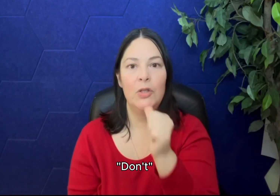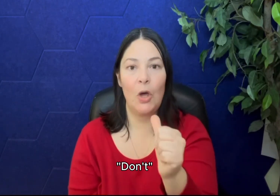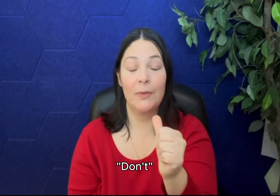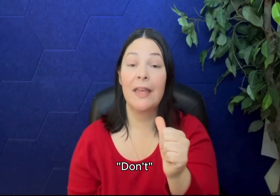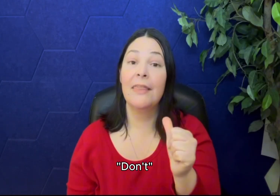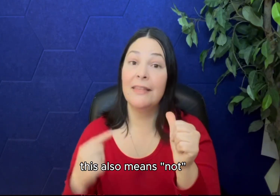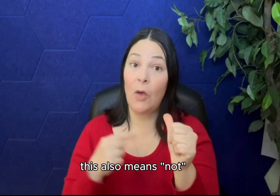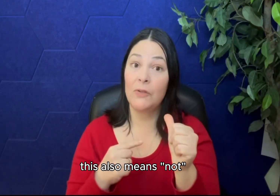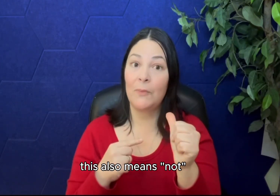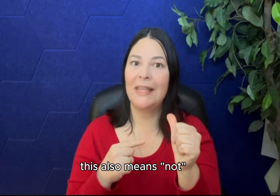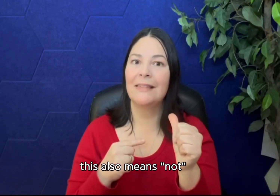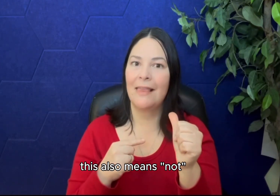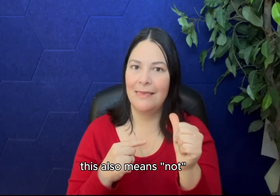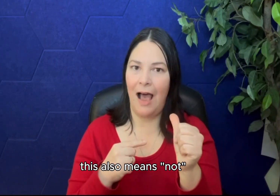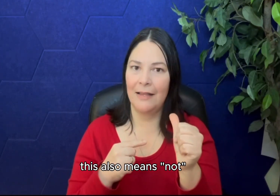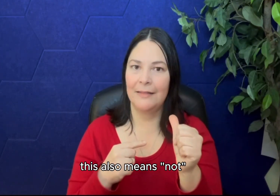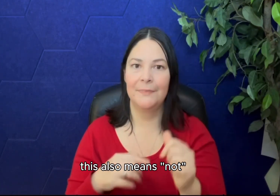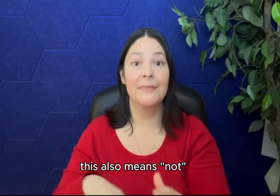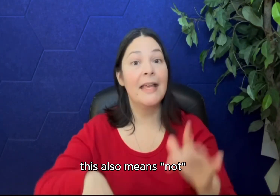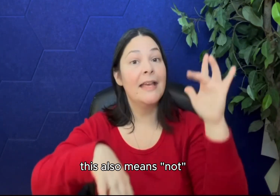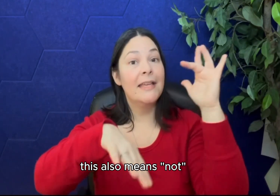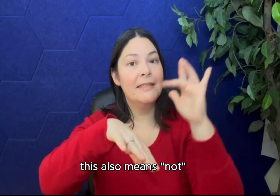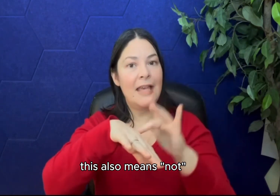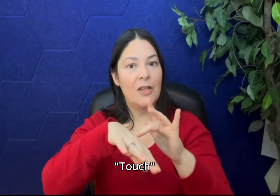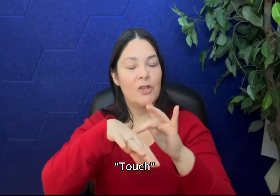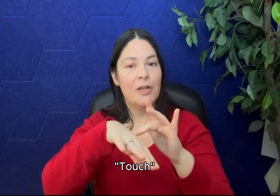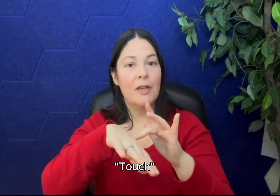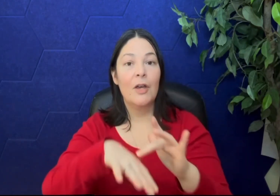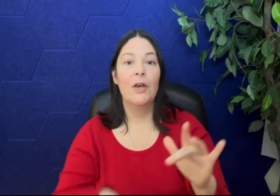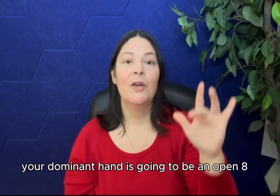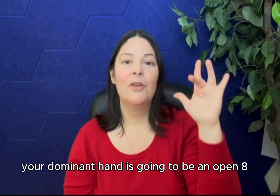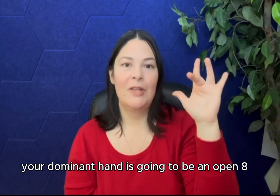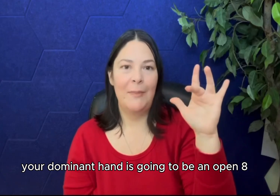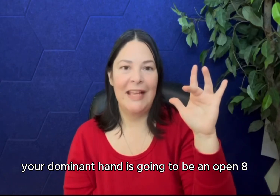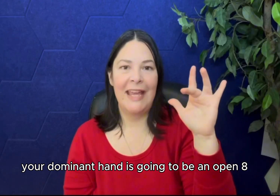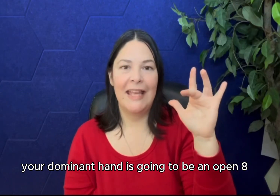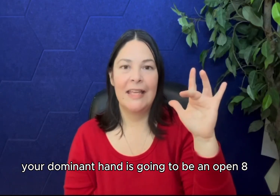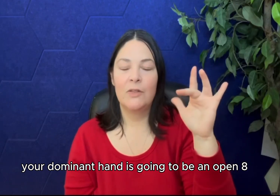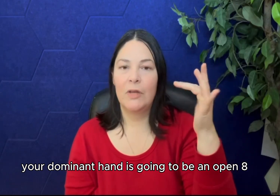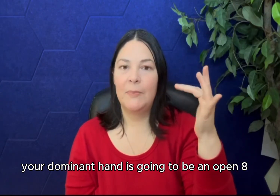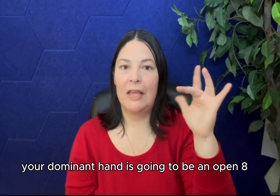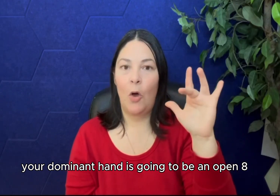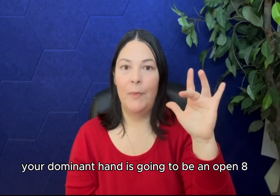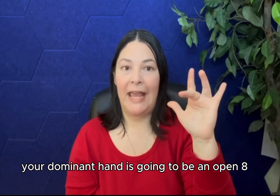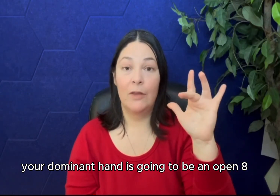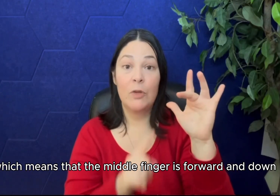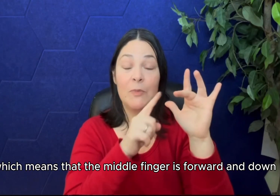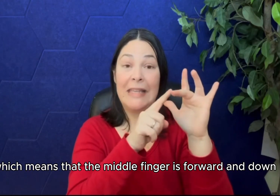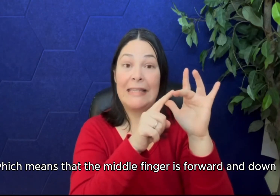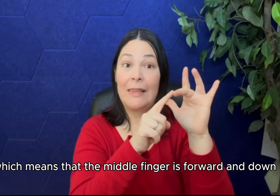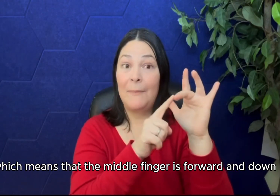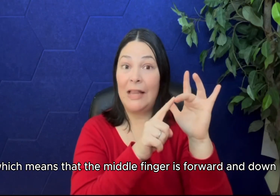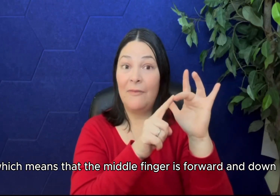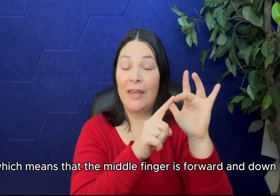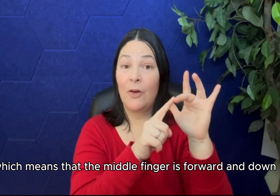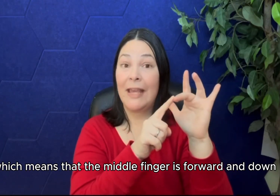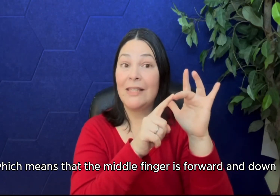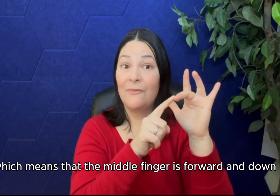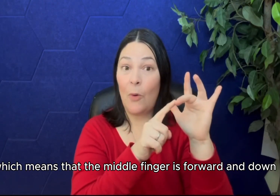Don't. This also means not. Touch. Your dominant hand is going to be an open 8, which means that the middle finger is forward